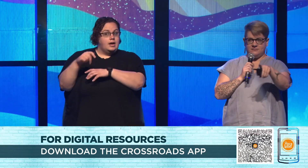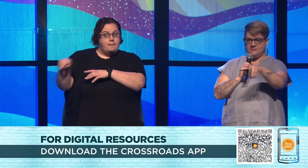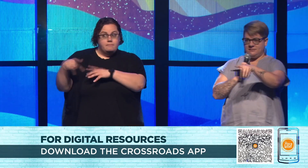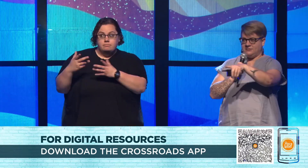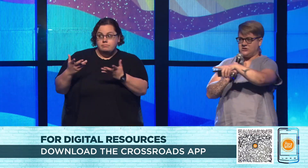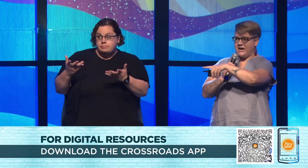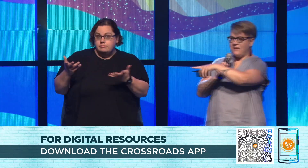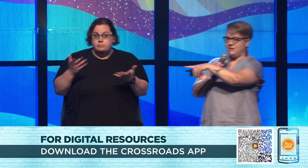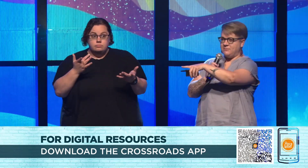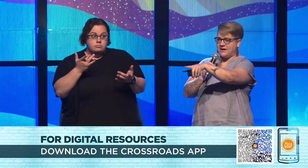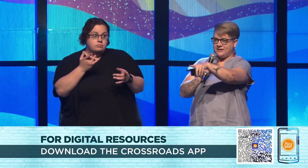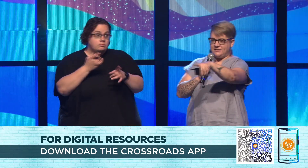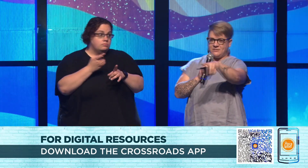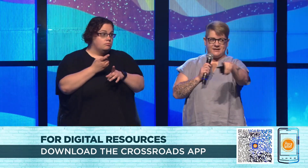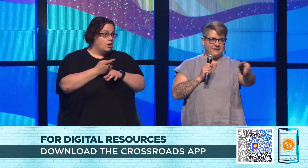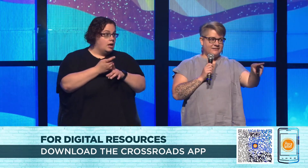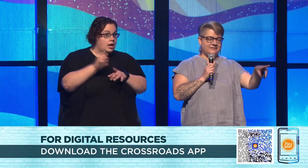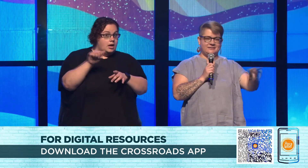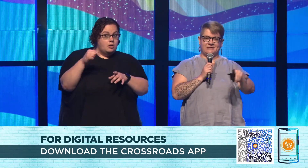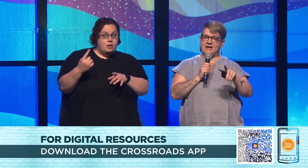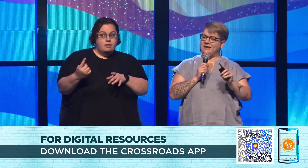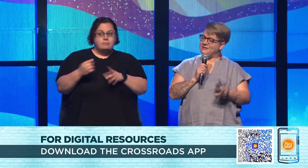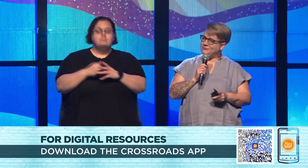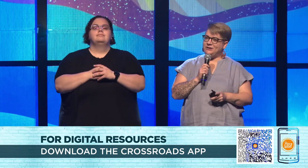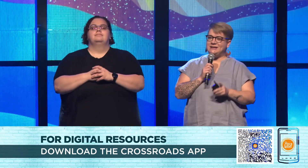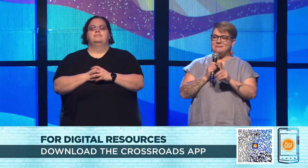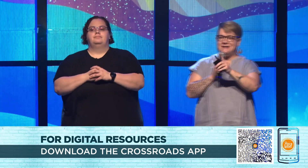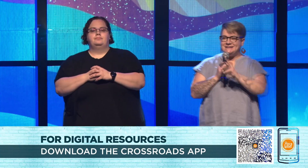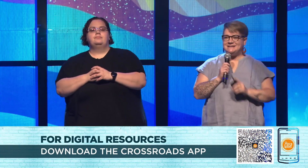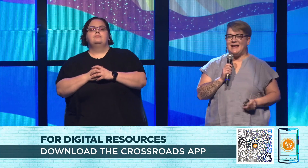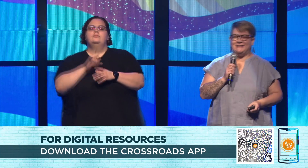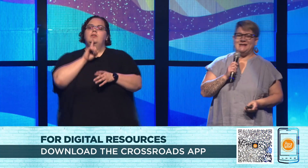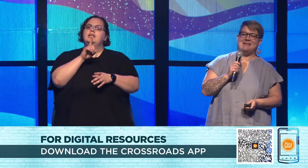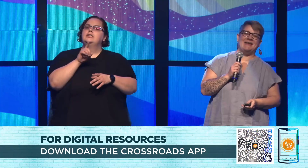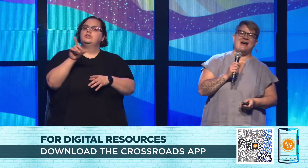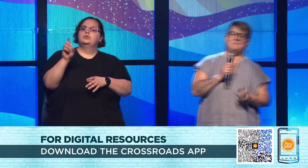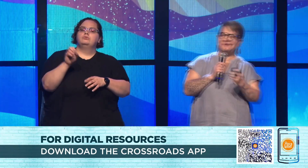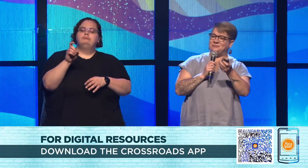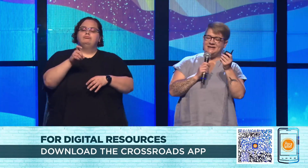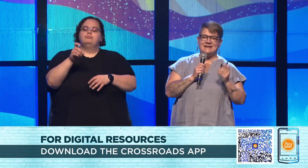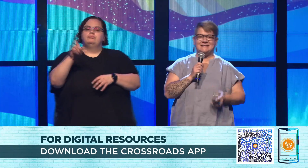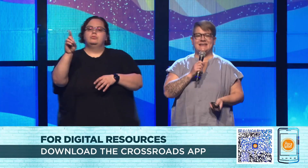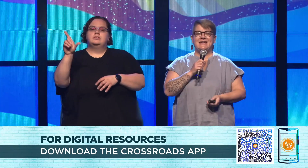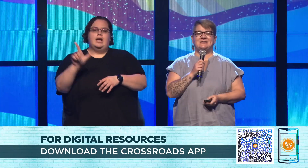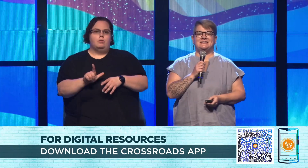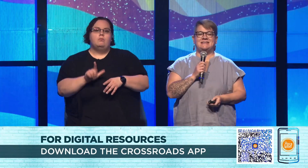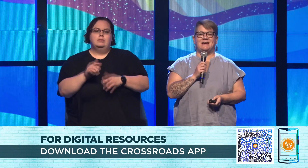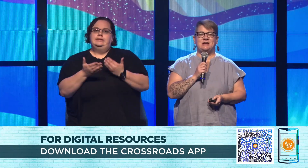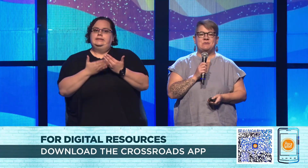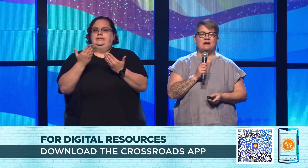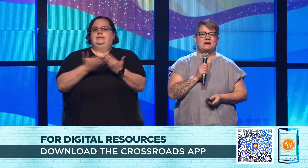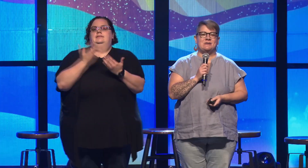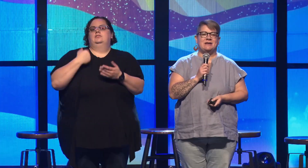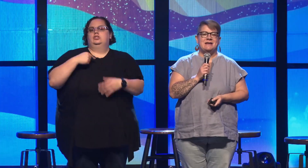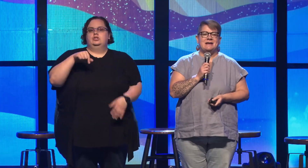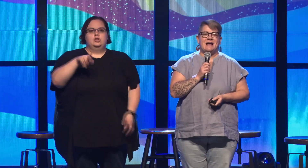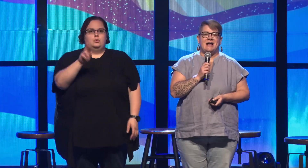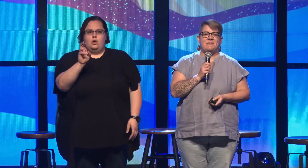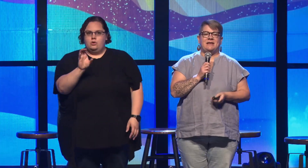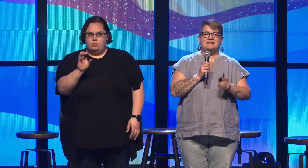Right? Shame? Anybody? Okay, really, you need to download that app. It's really easy. Just get that QR